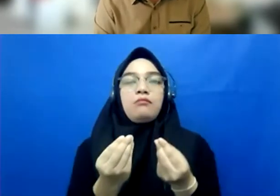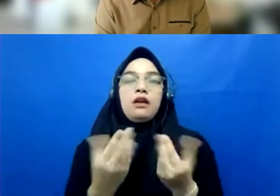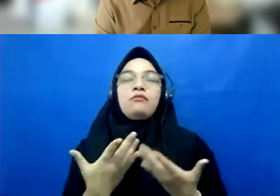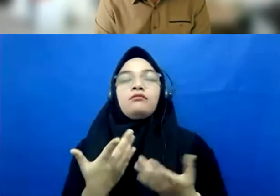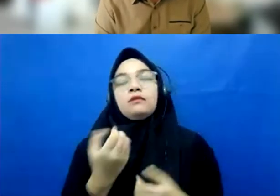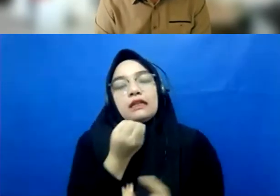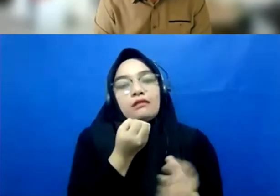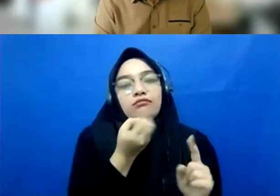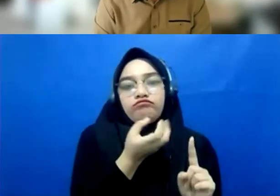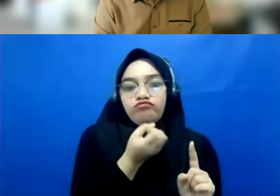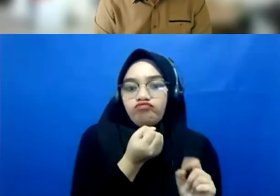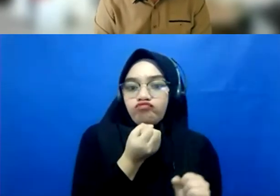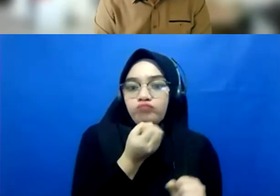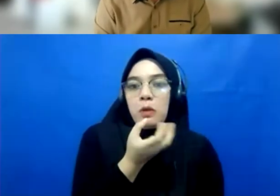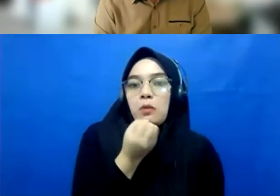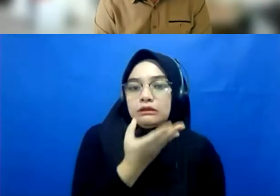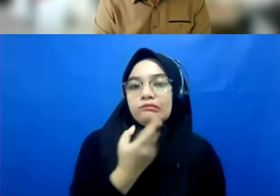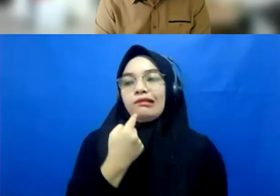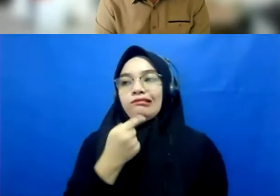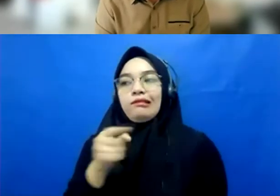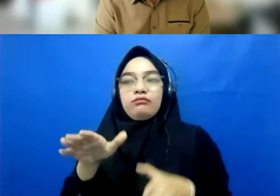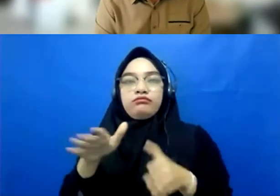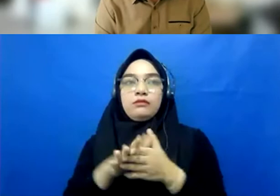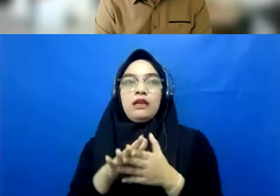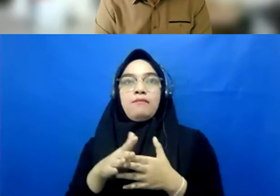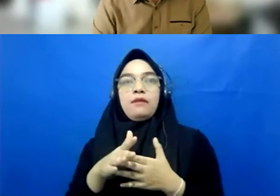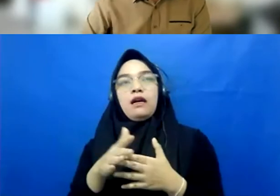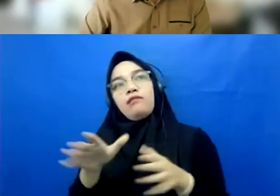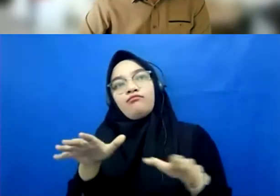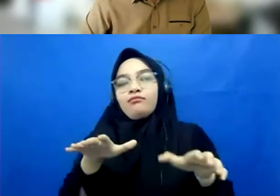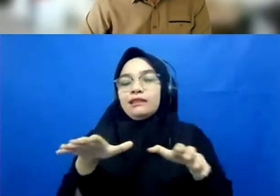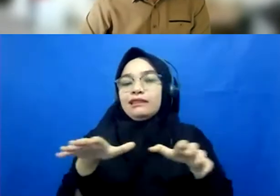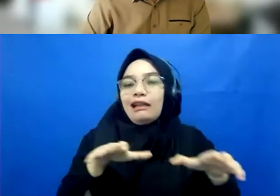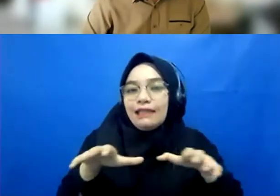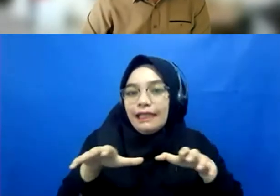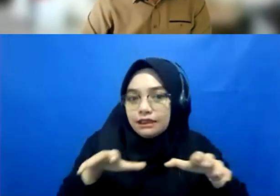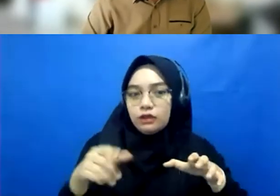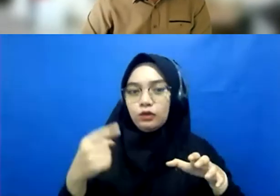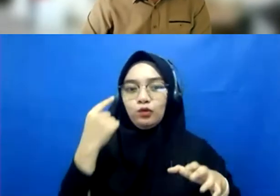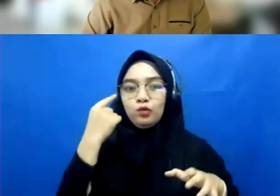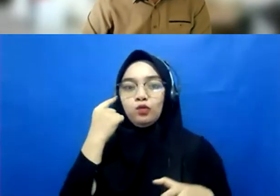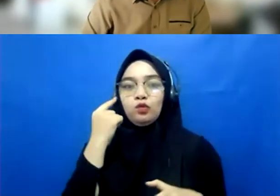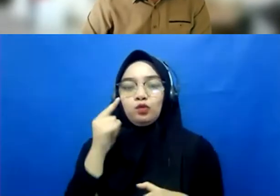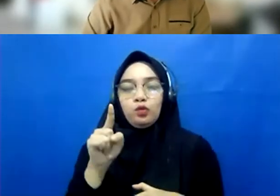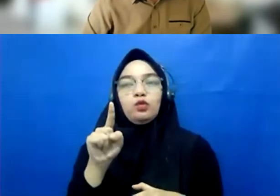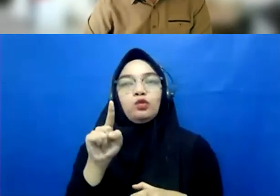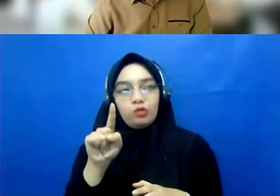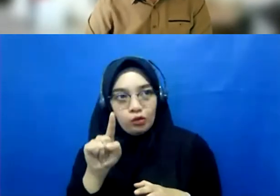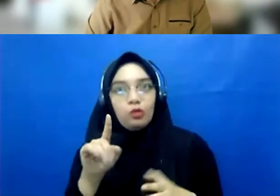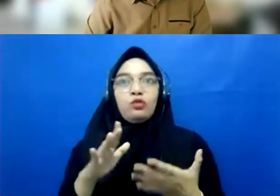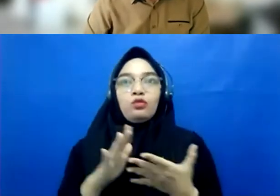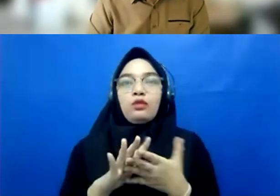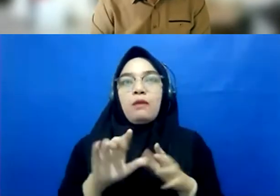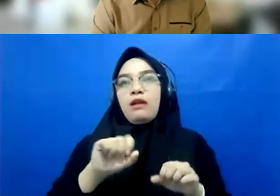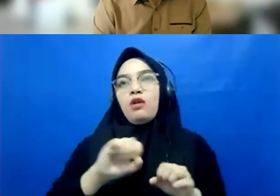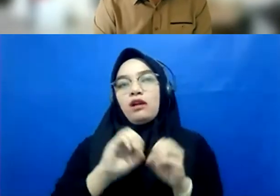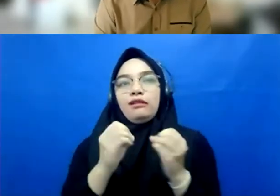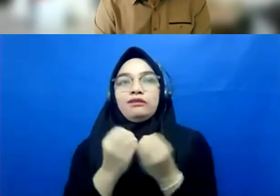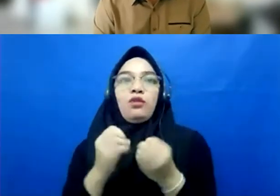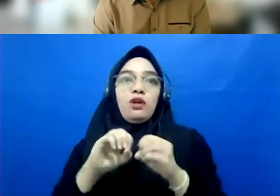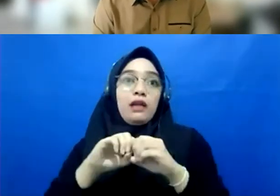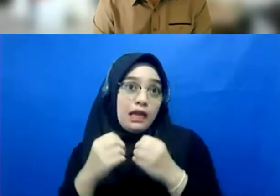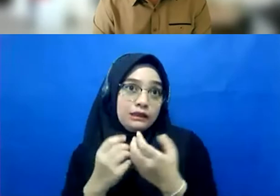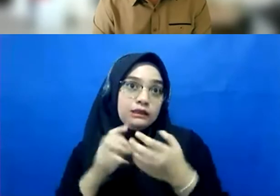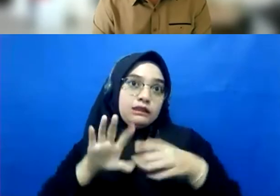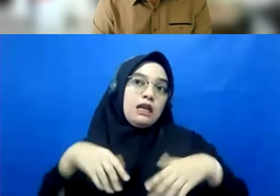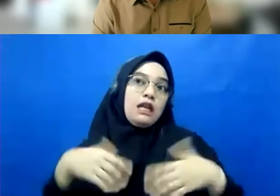to global organizations, including Care Australia and the Fred Hollows Foundation. Victoria